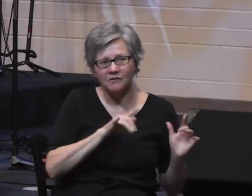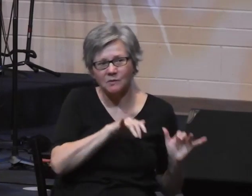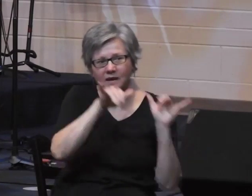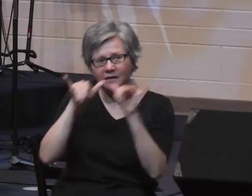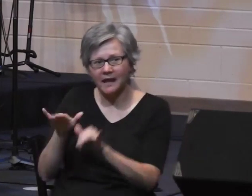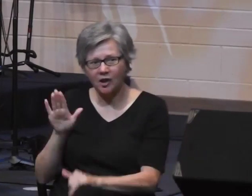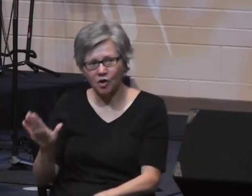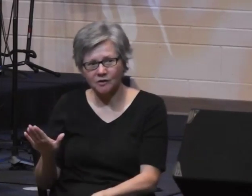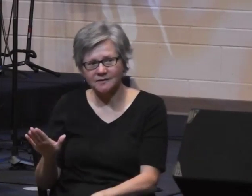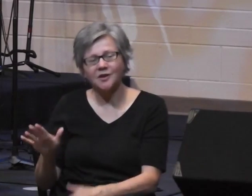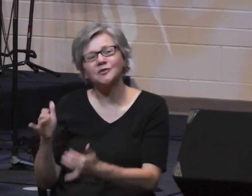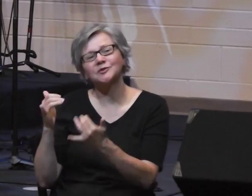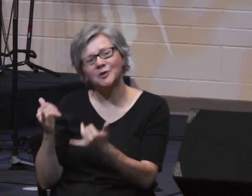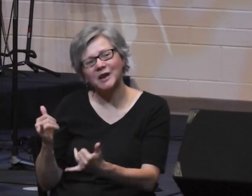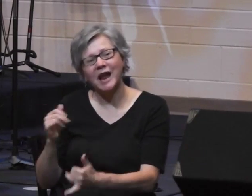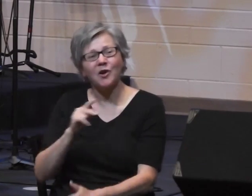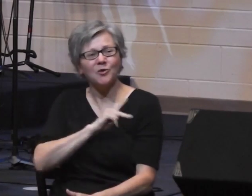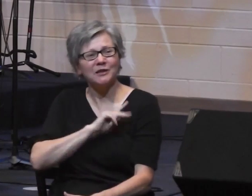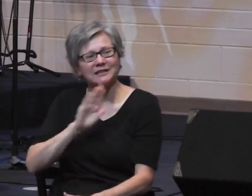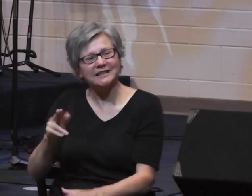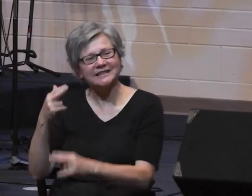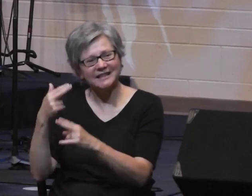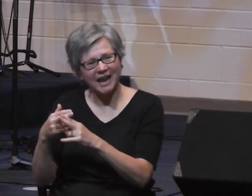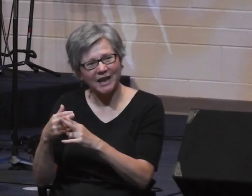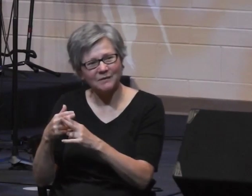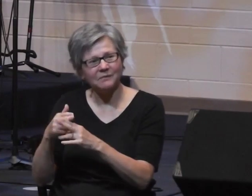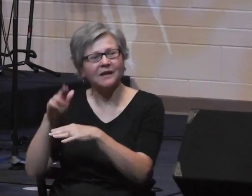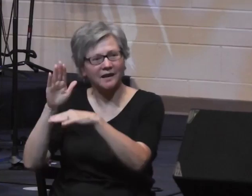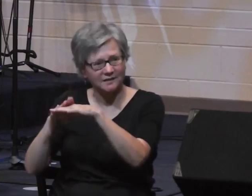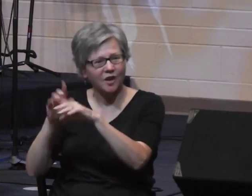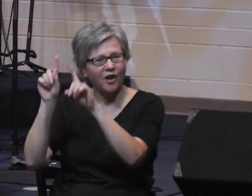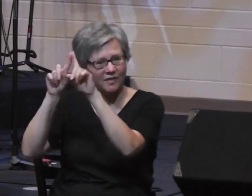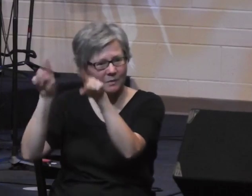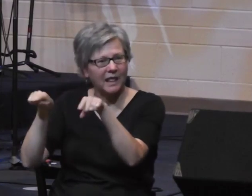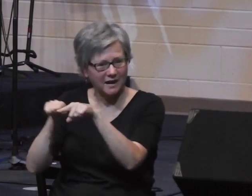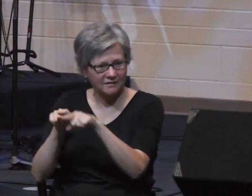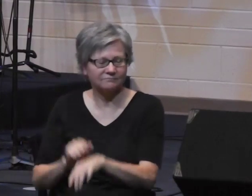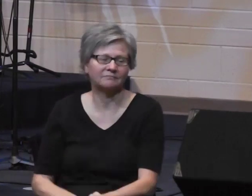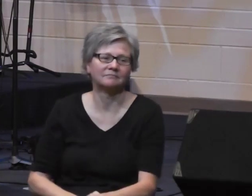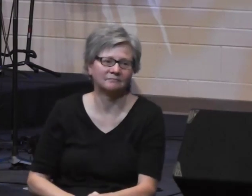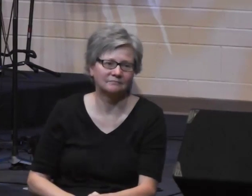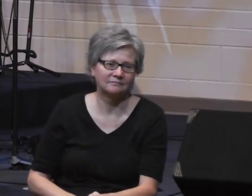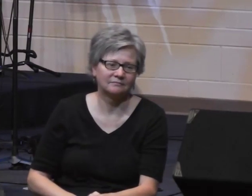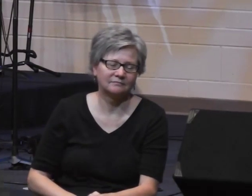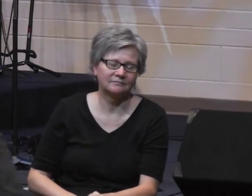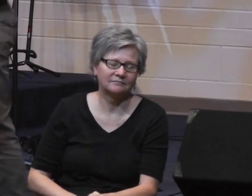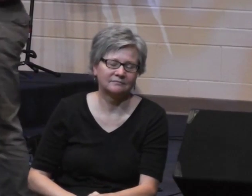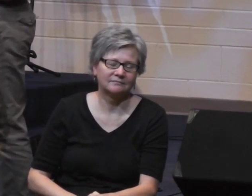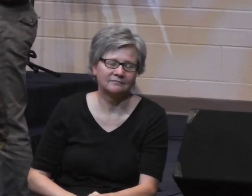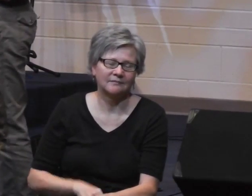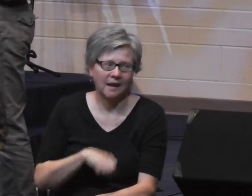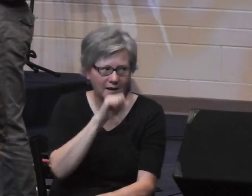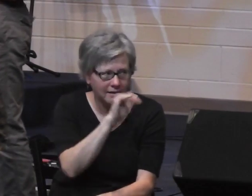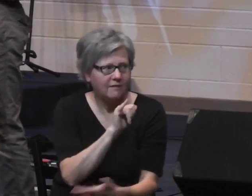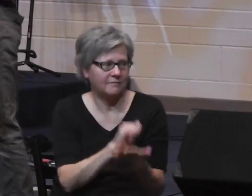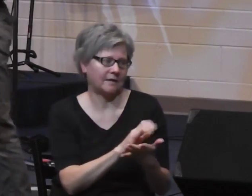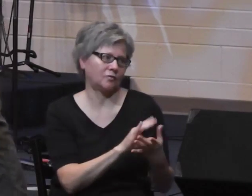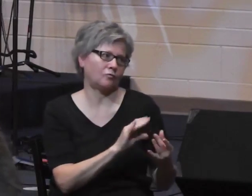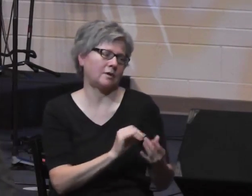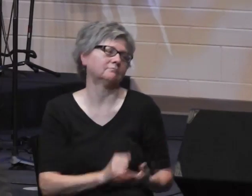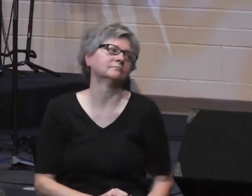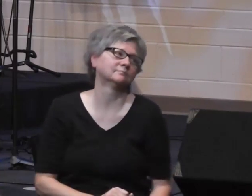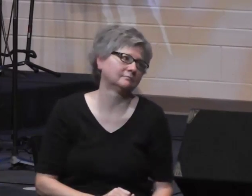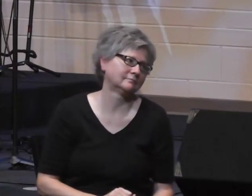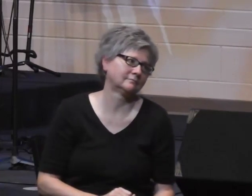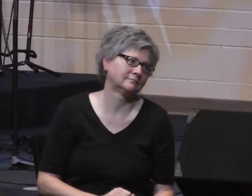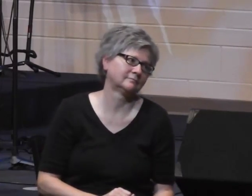Brian told me this story, and I loved it for a lot of reasons. First, I loved it because there's something